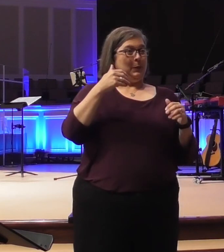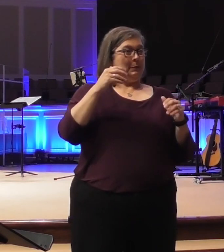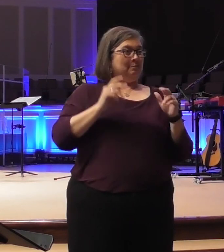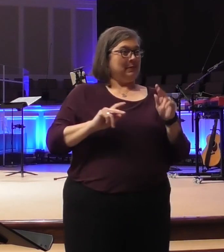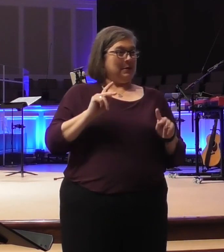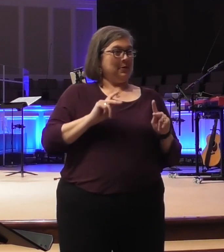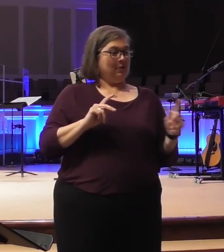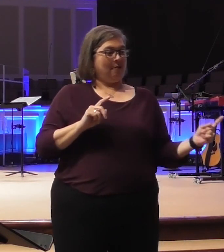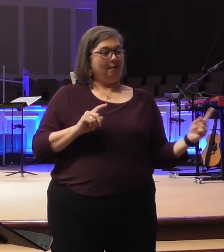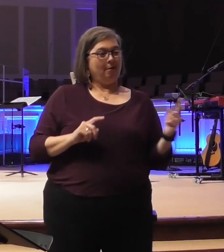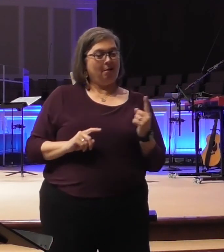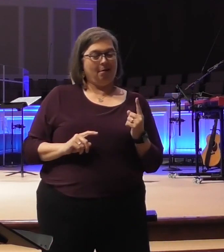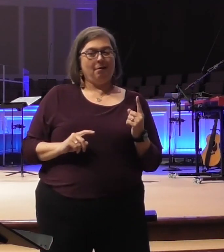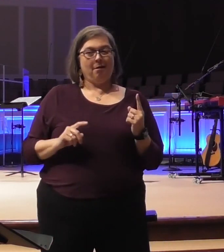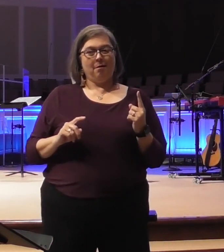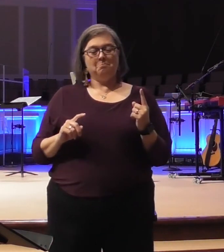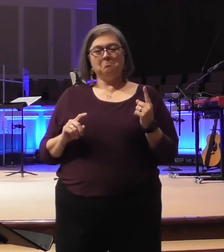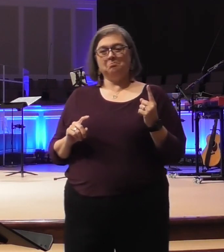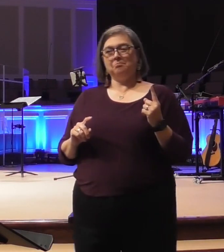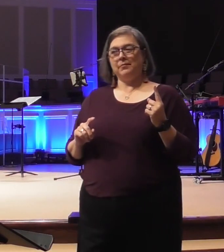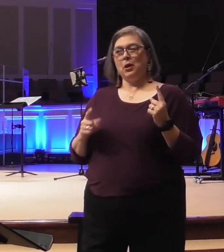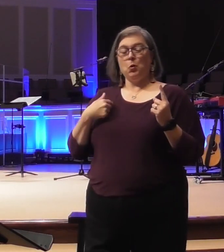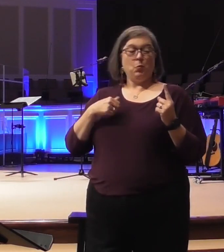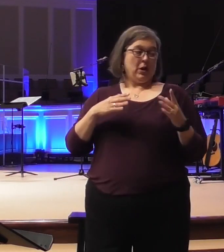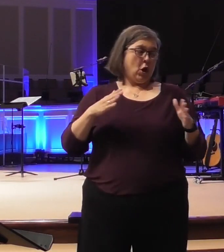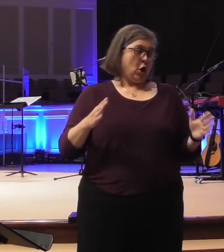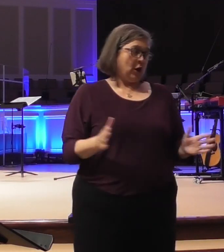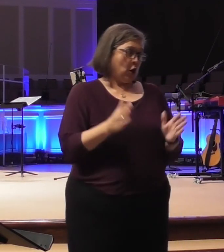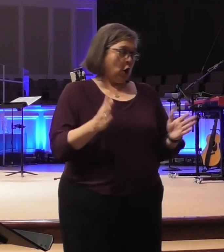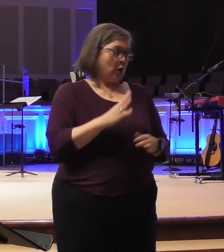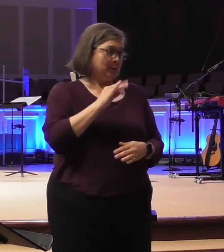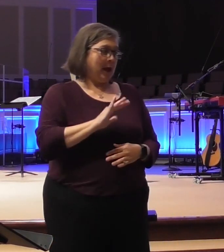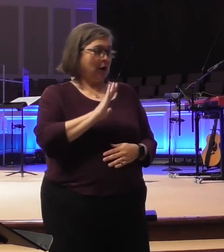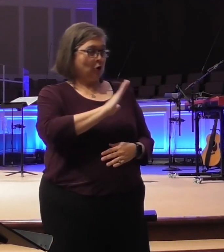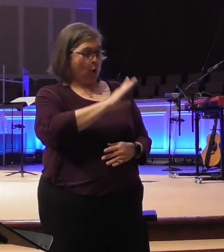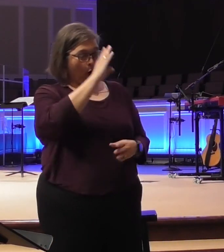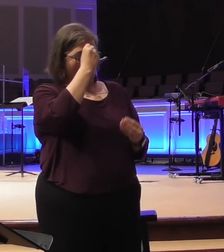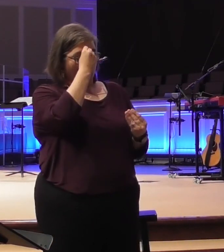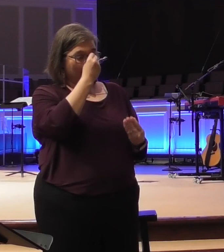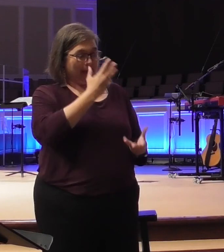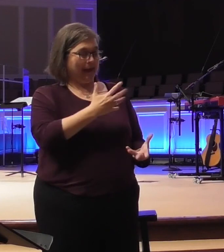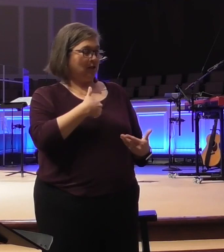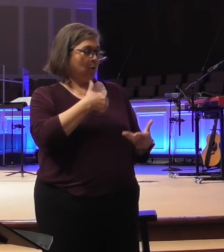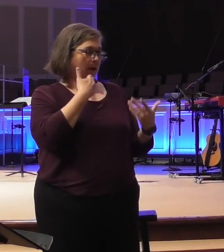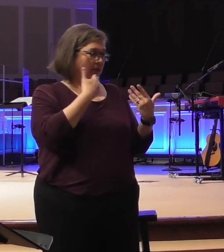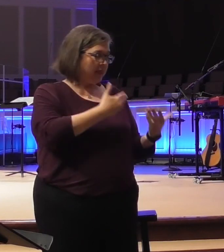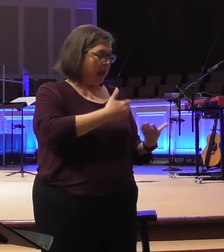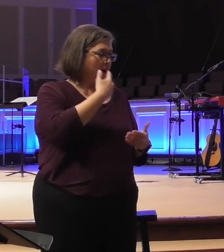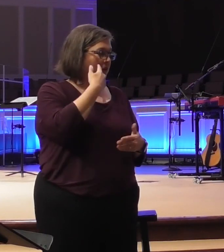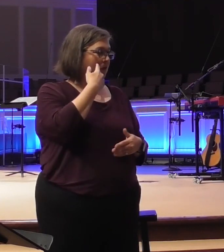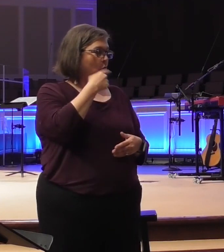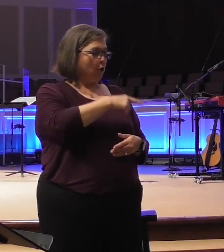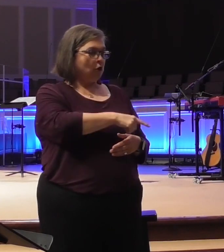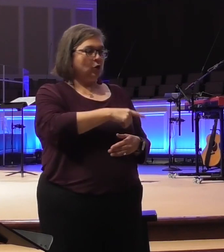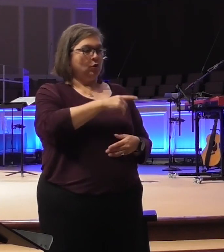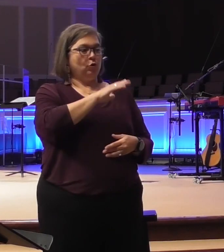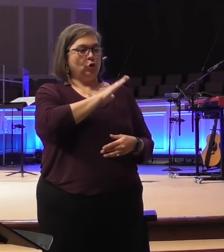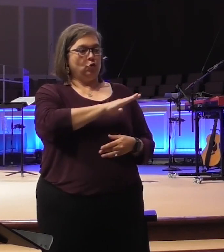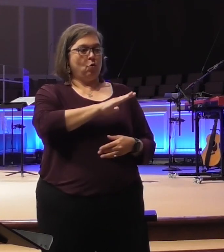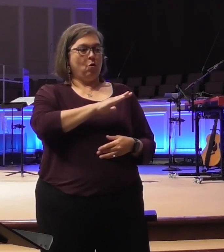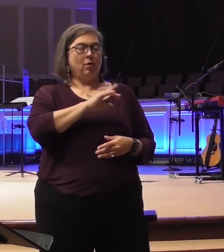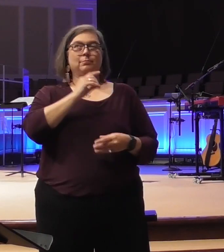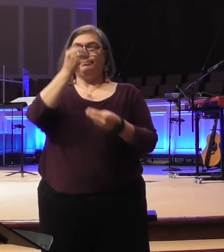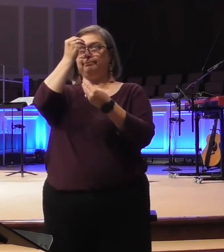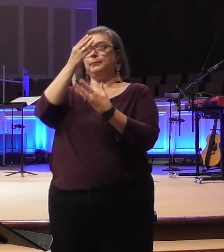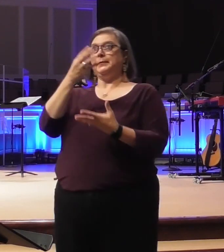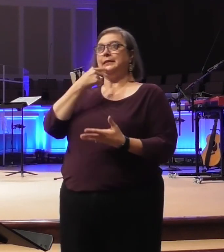way. We're encouraged by you and your obedience. We are so thankful that you said yes, and it's an example